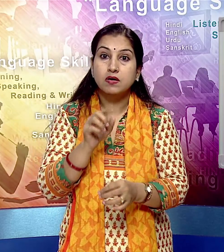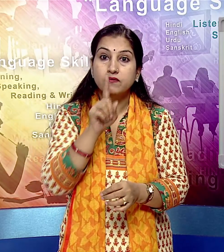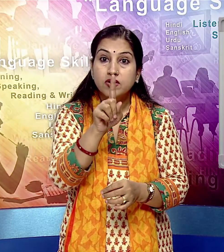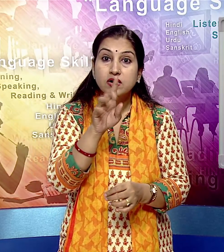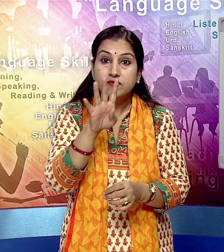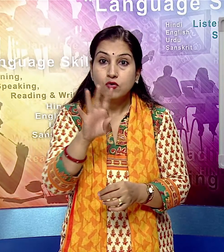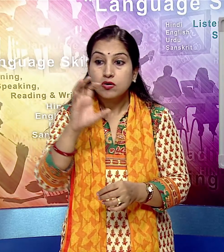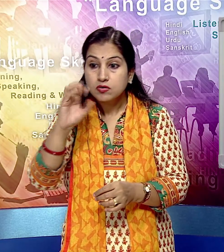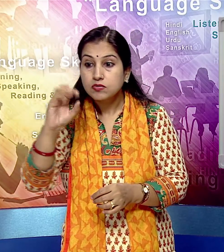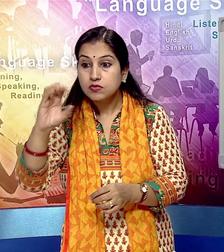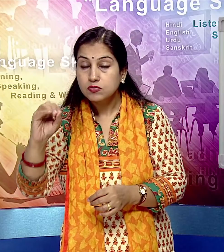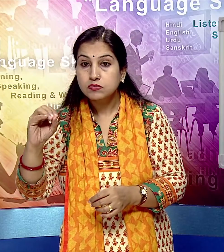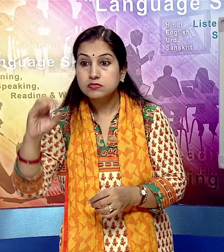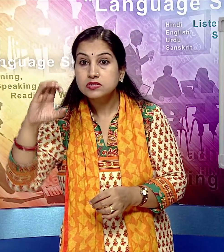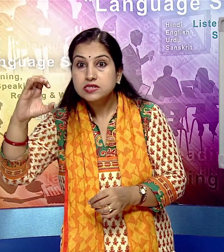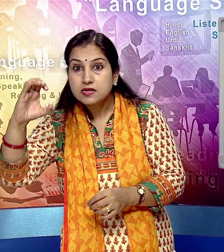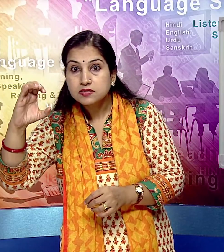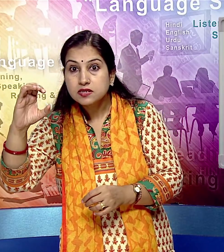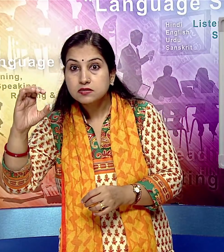1400 degrees Celsius.